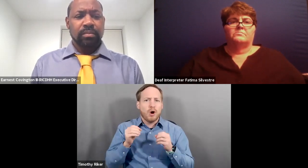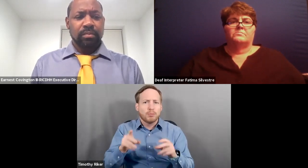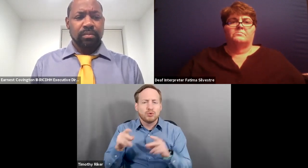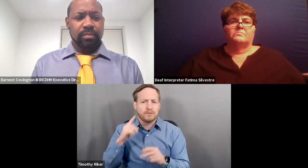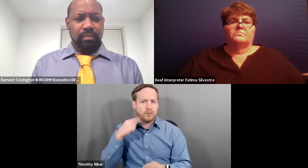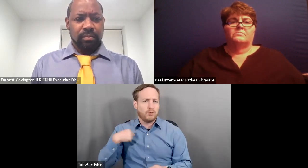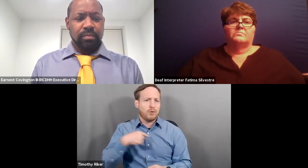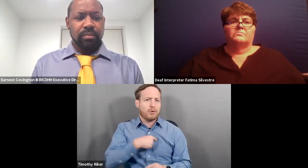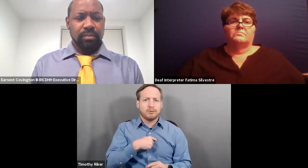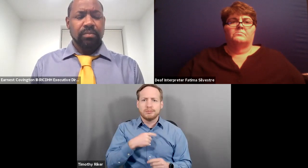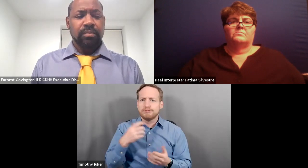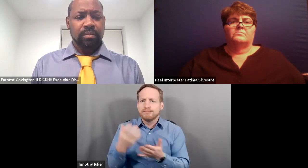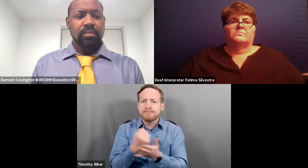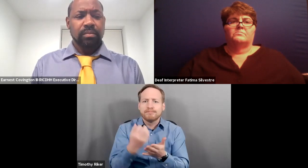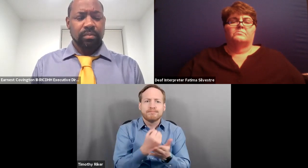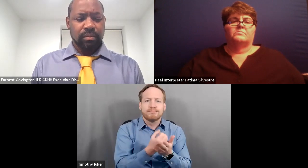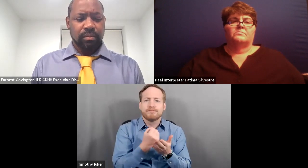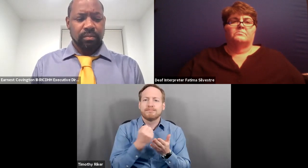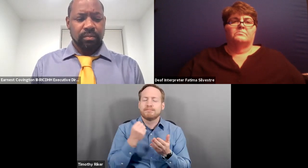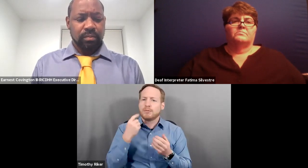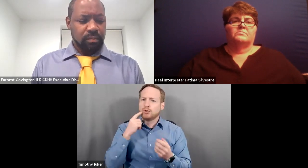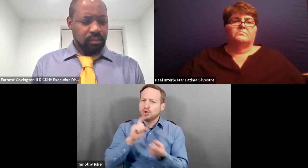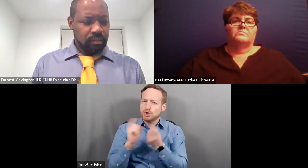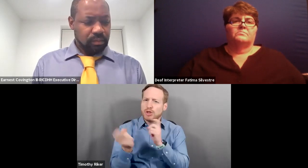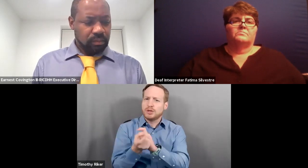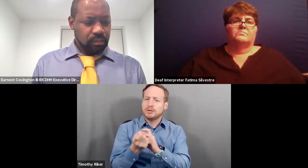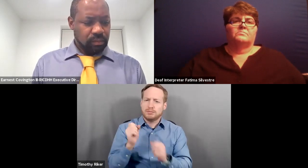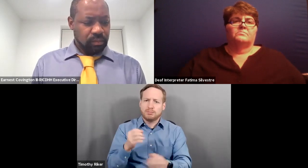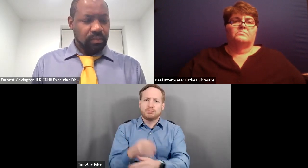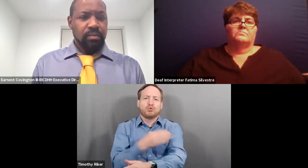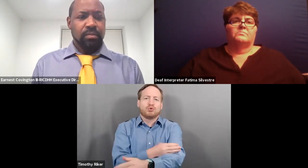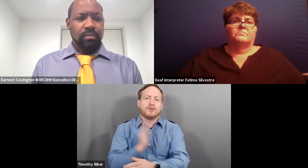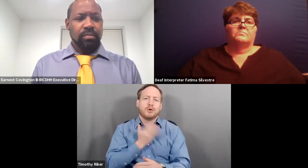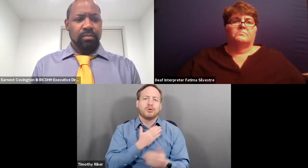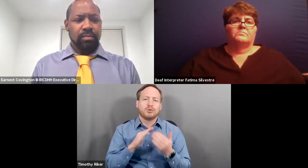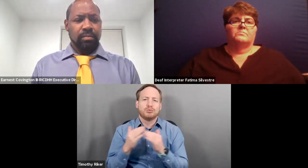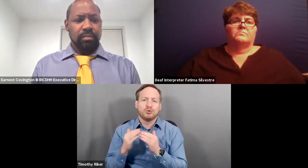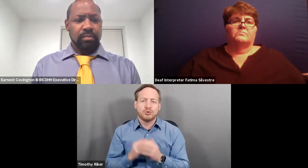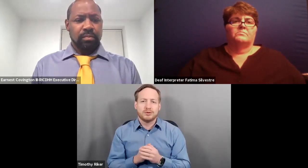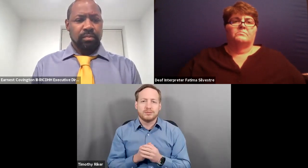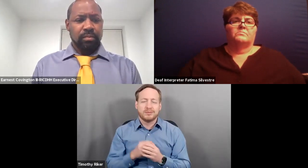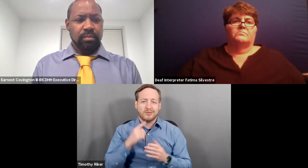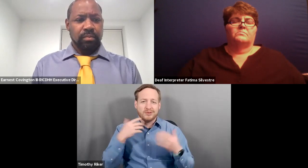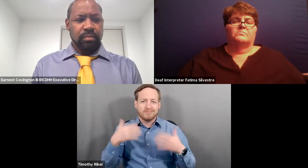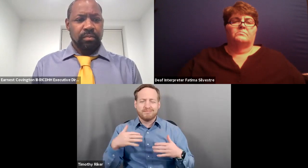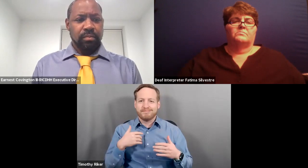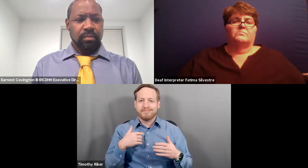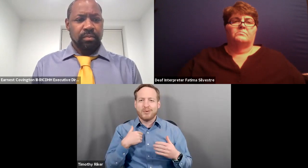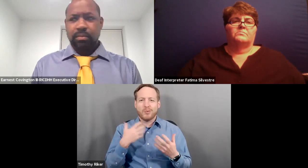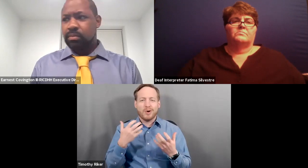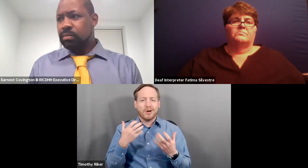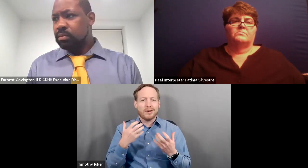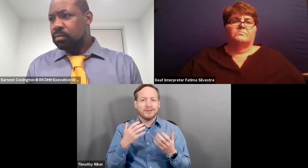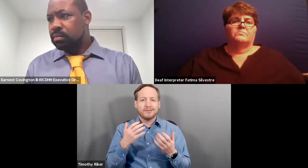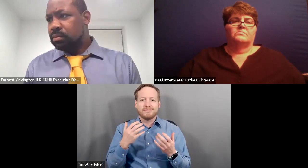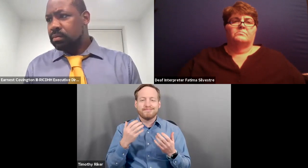We'll have a President-elect Biden being inaugurated. So there'll be a lot of changes, we hope, starting in the new year